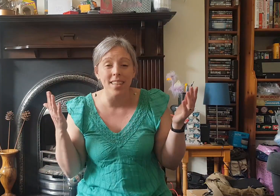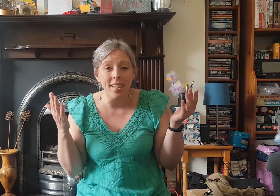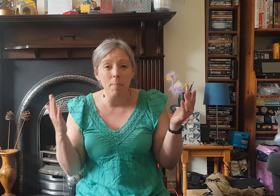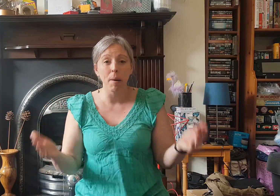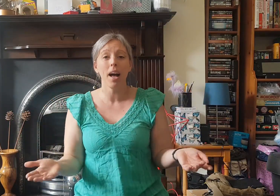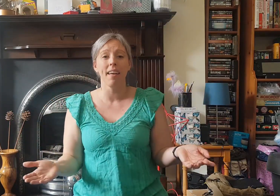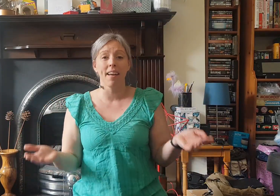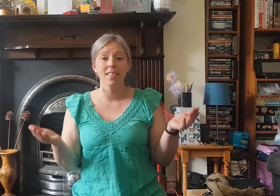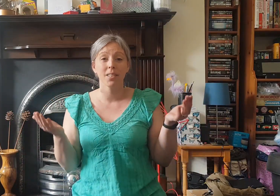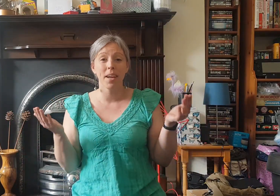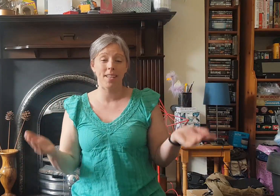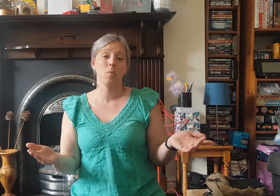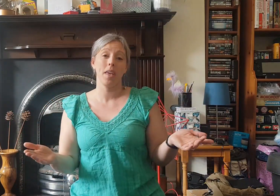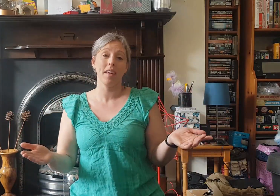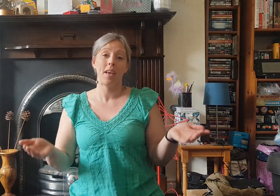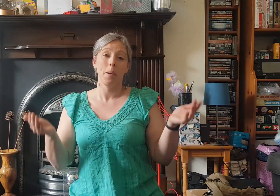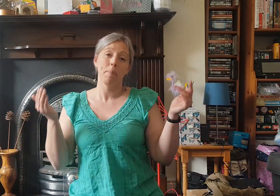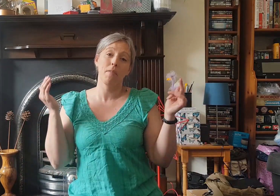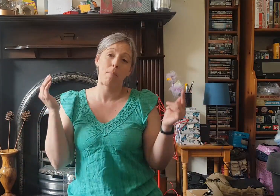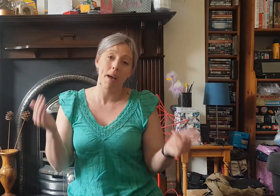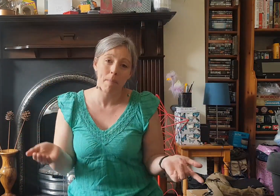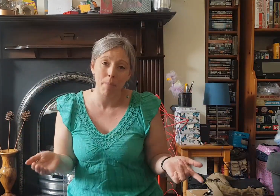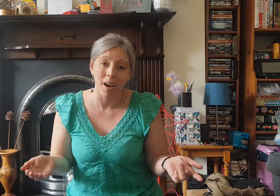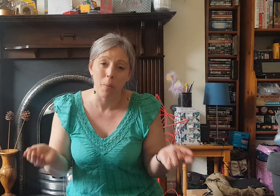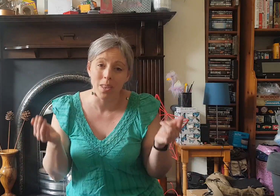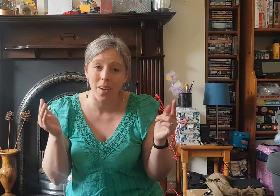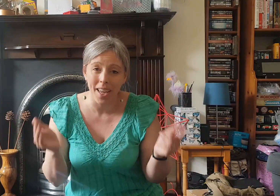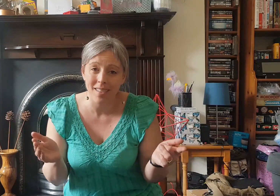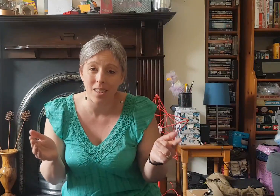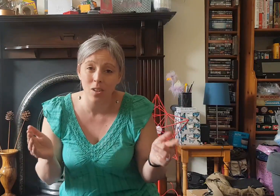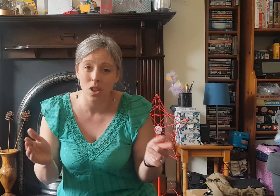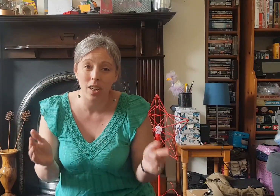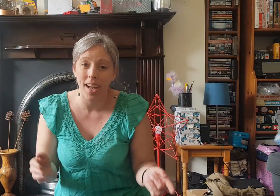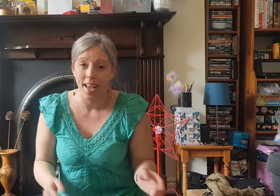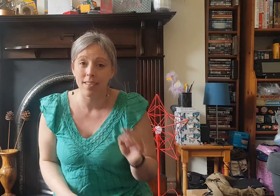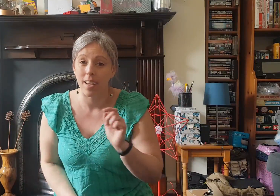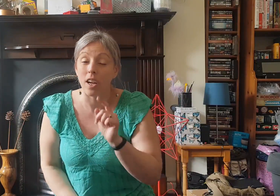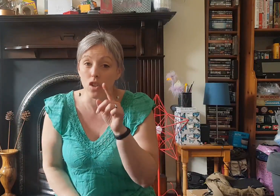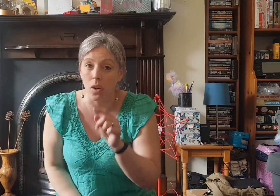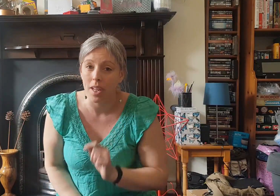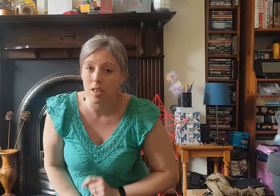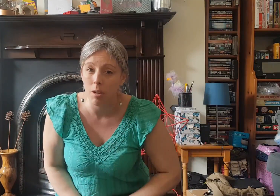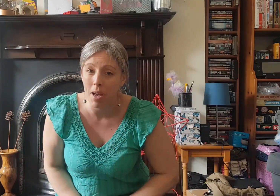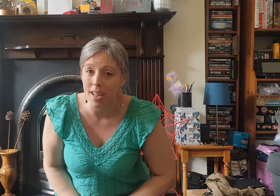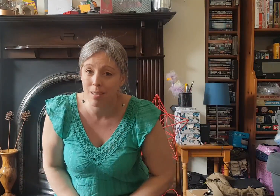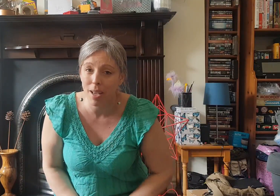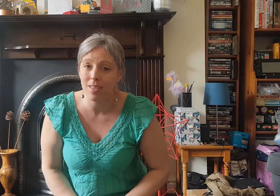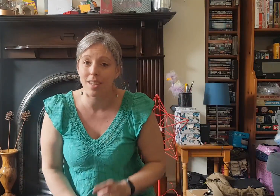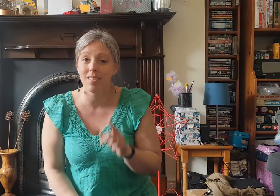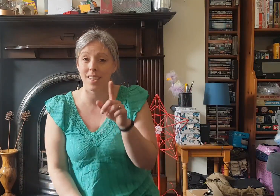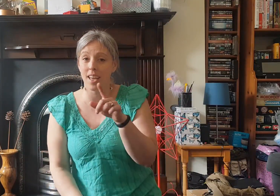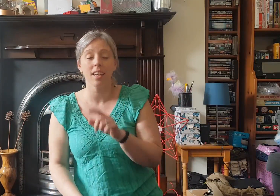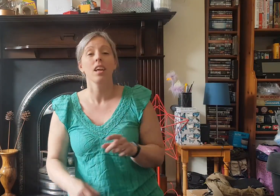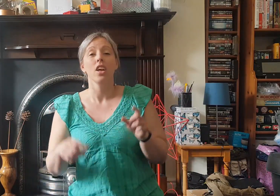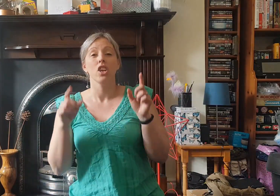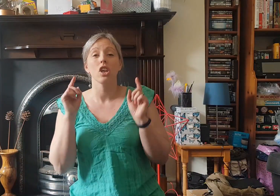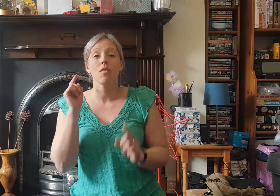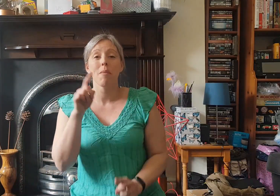goodbye until next week but remember when you're eating your chocolate eggs and don't eat too many to make yourself sick you remember